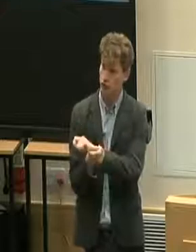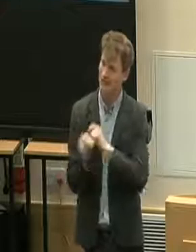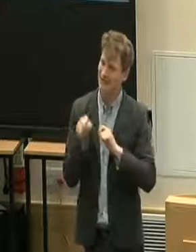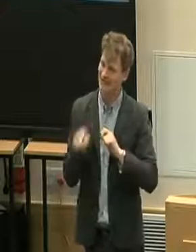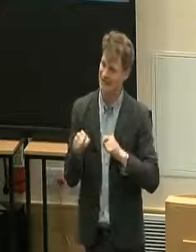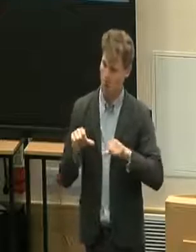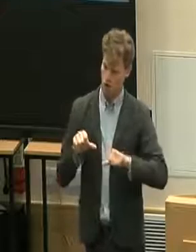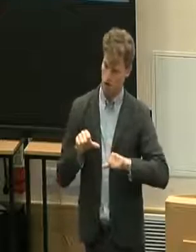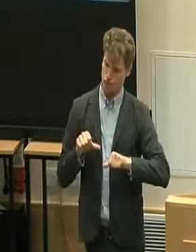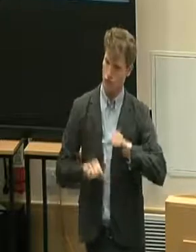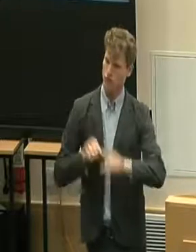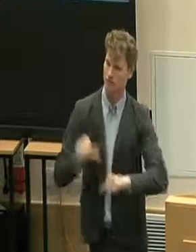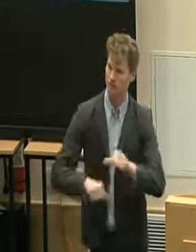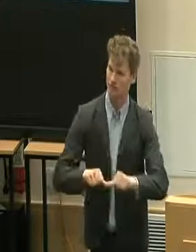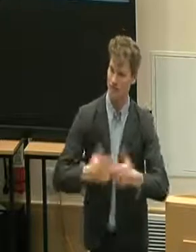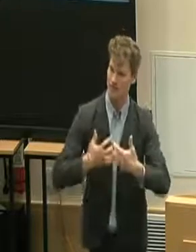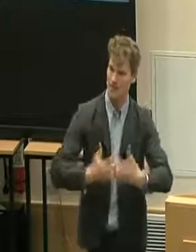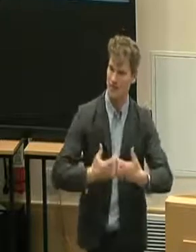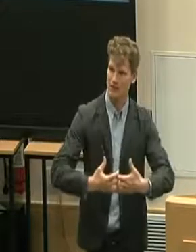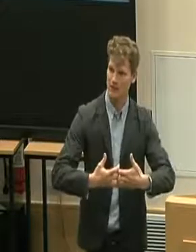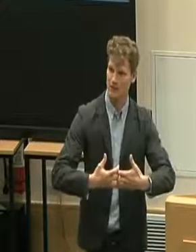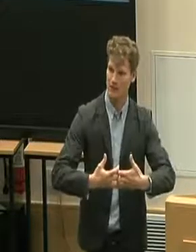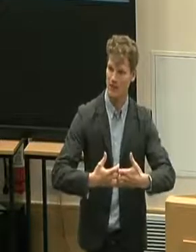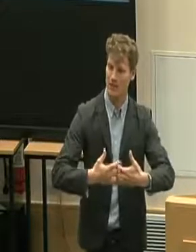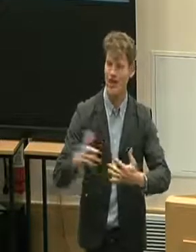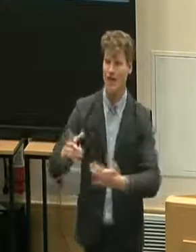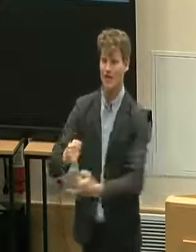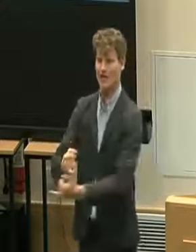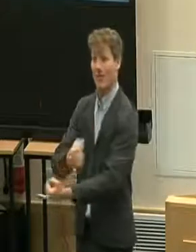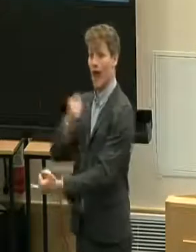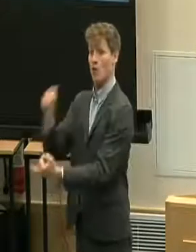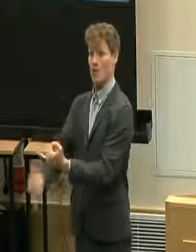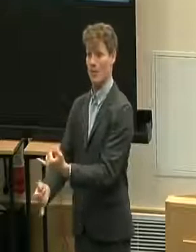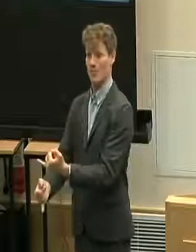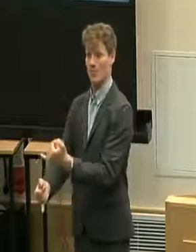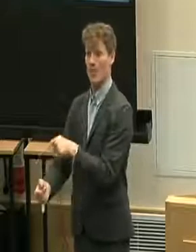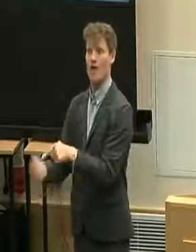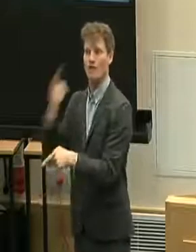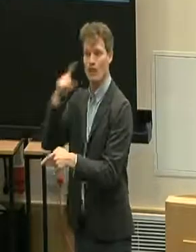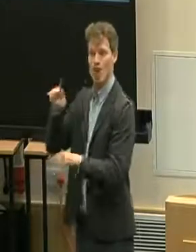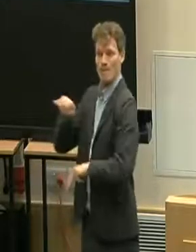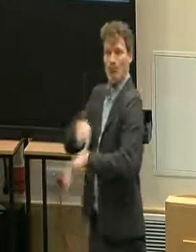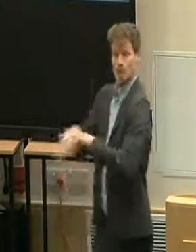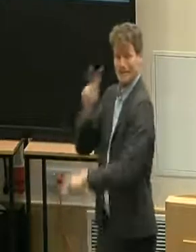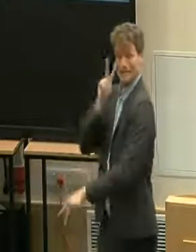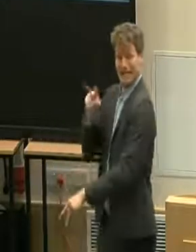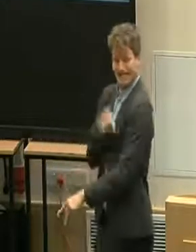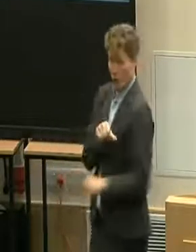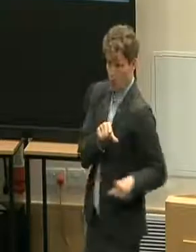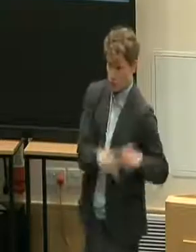mechanism. The outcomes are there to be monitored to see if the process